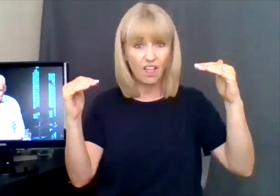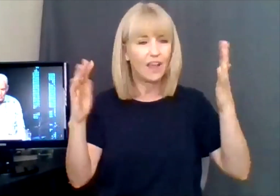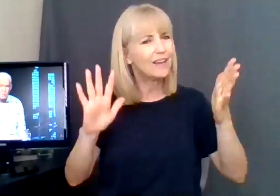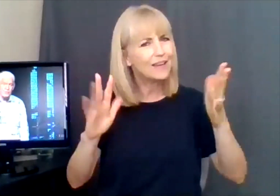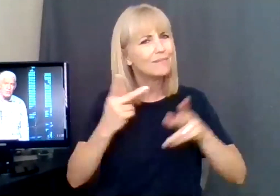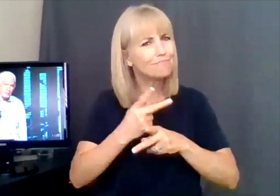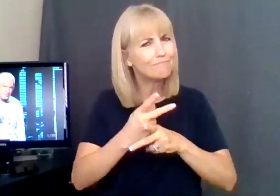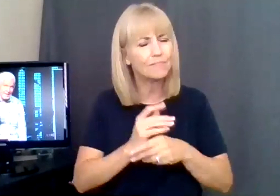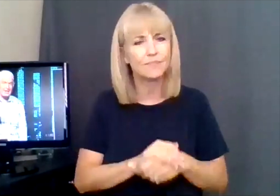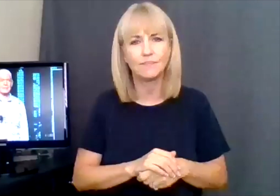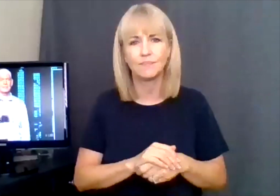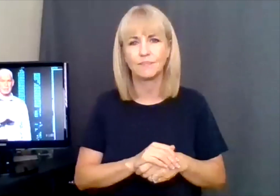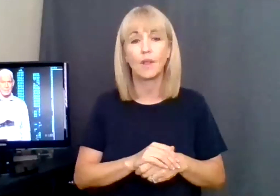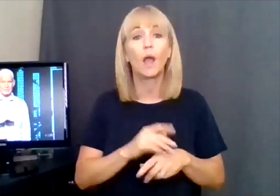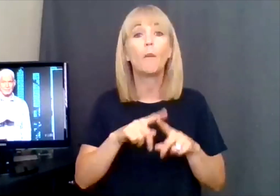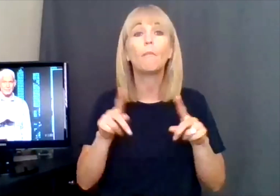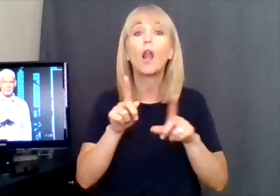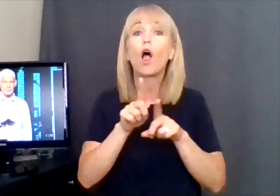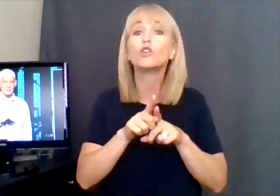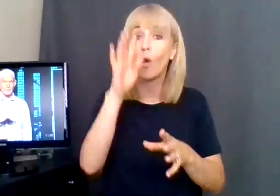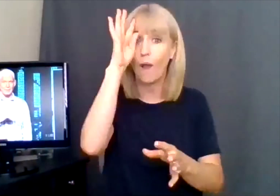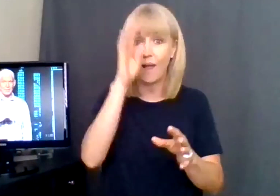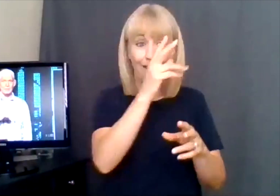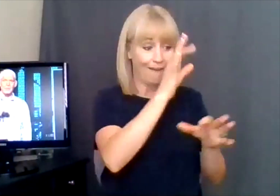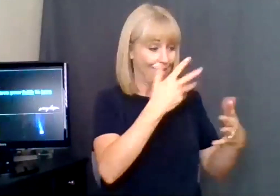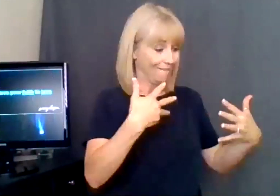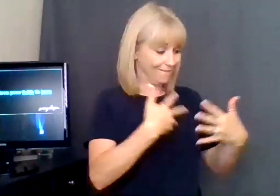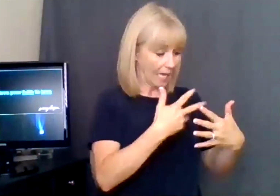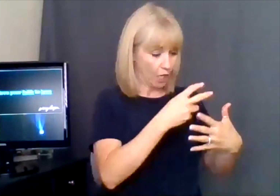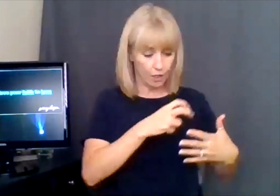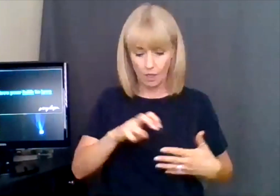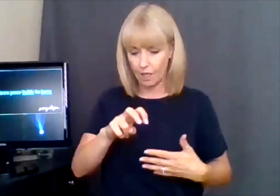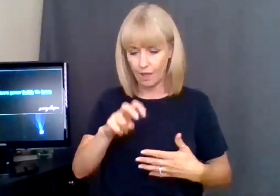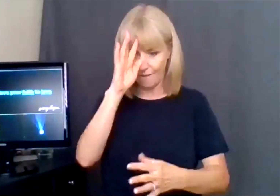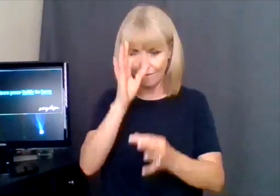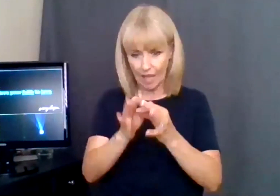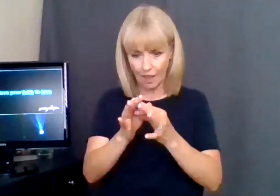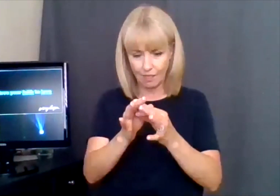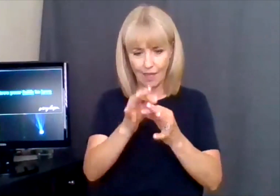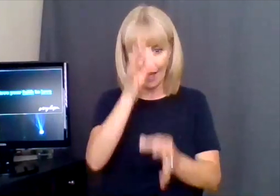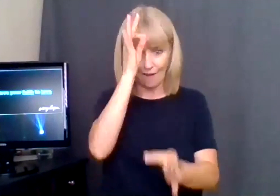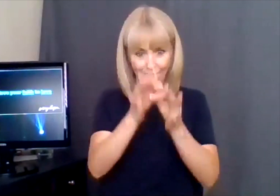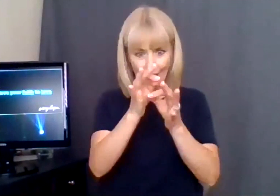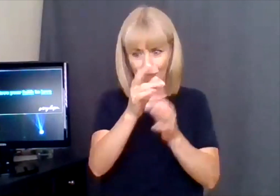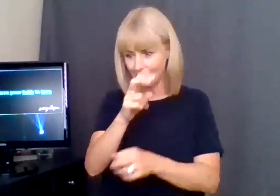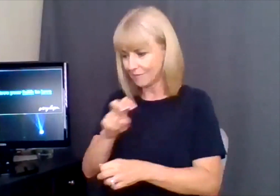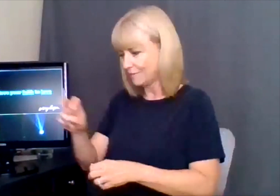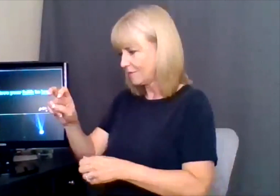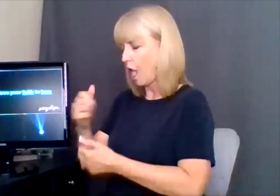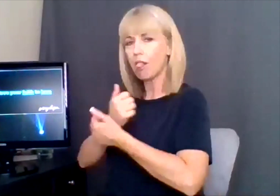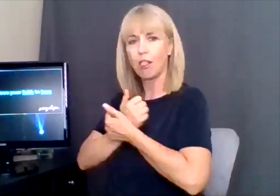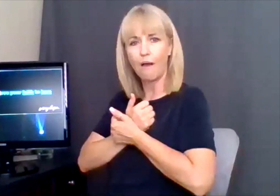also need to move your faith to love. We move our faith to love. When we say, I have faith in Jesus, then it should